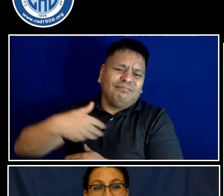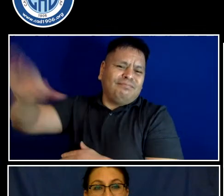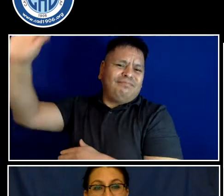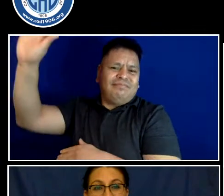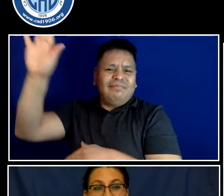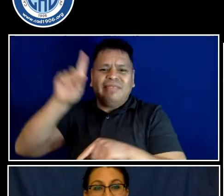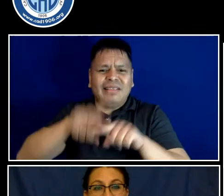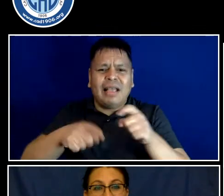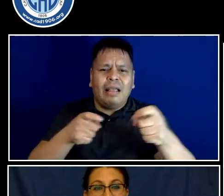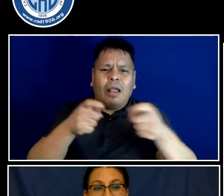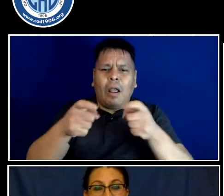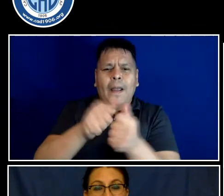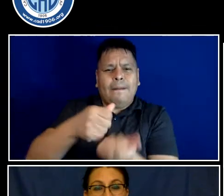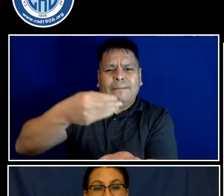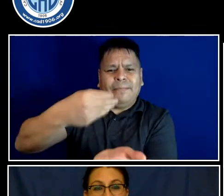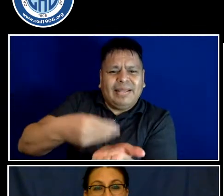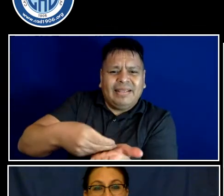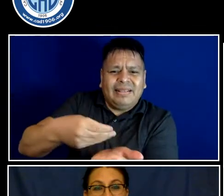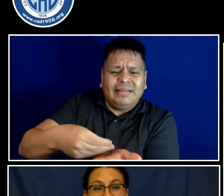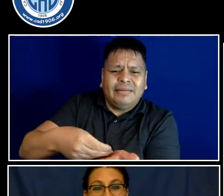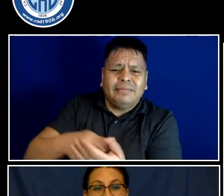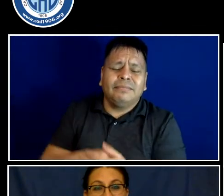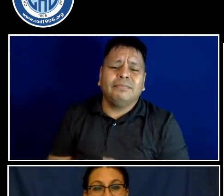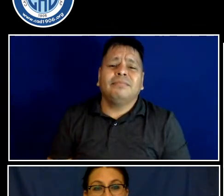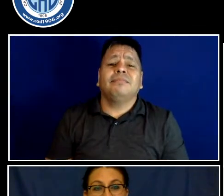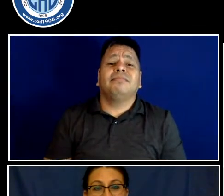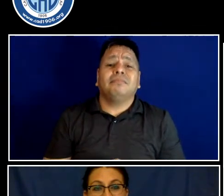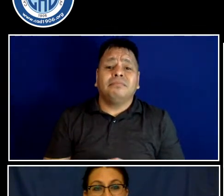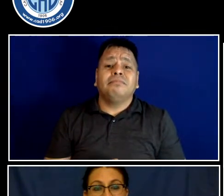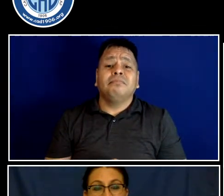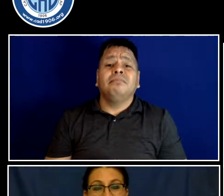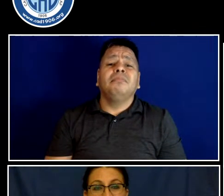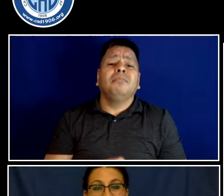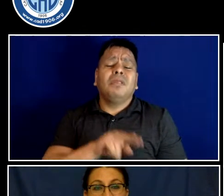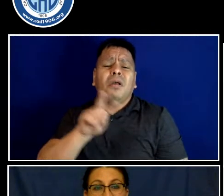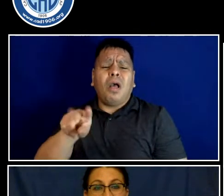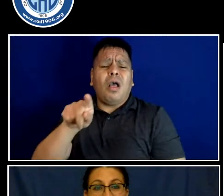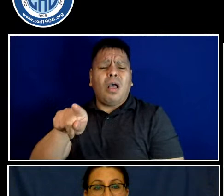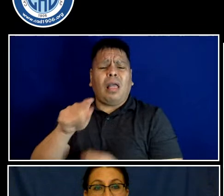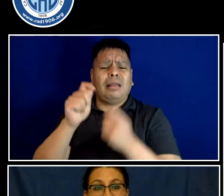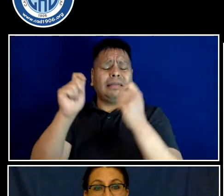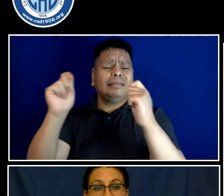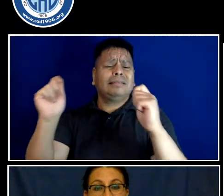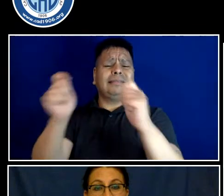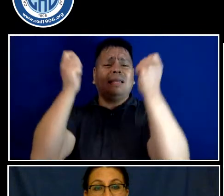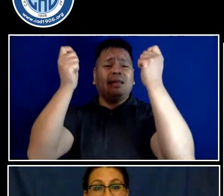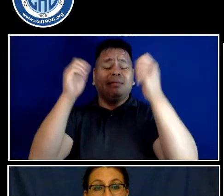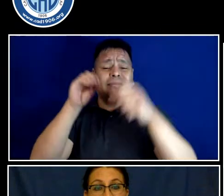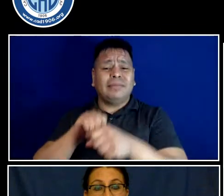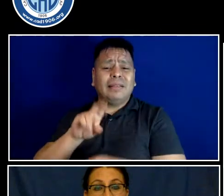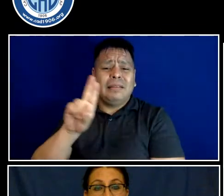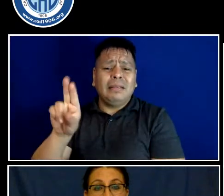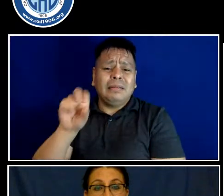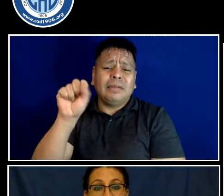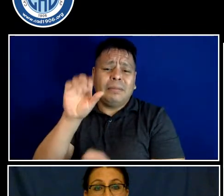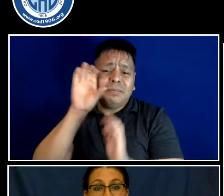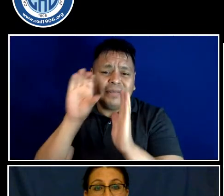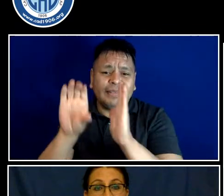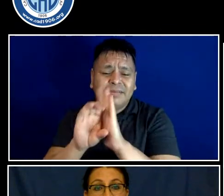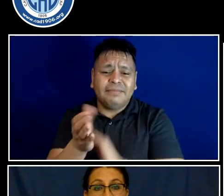involved. And they were able to defeat and do away with the French and not have to pay any taxes to